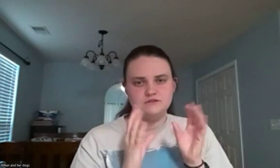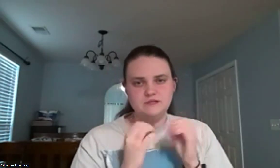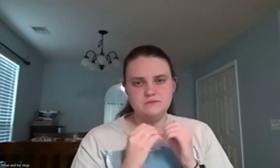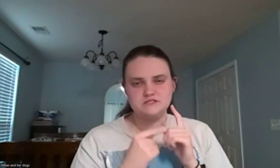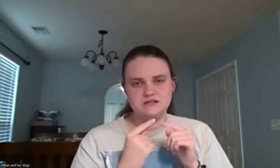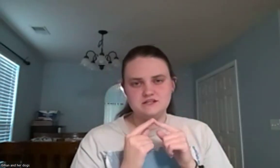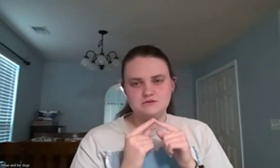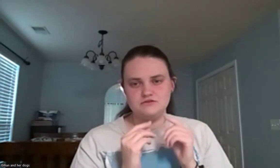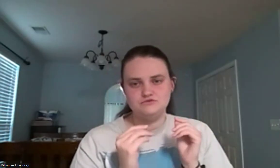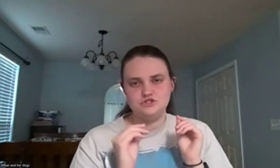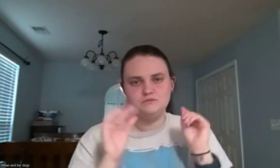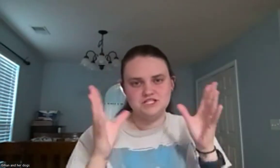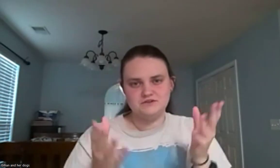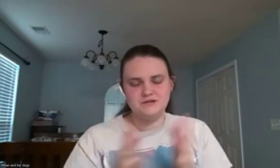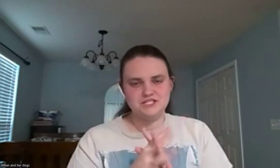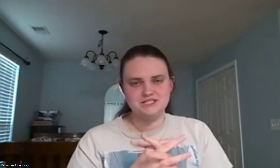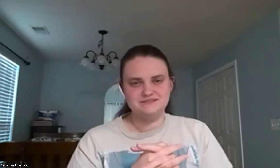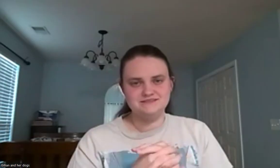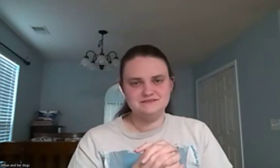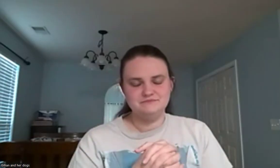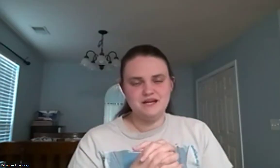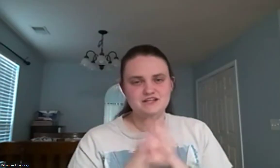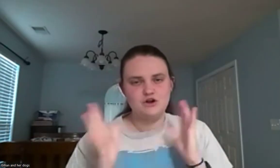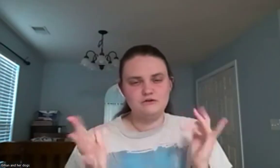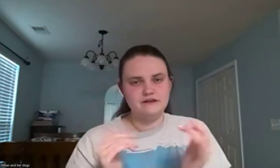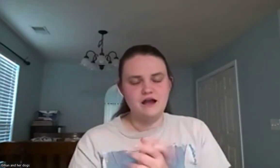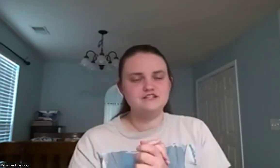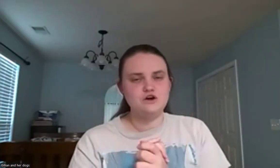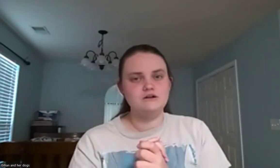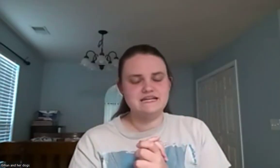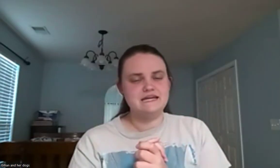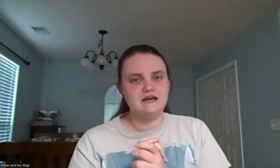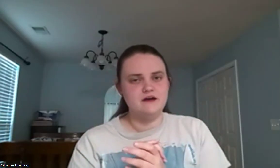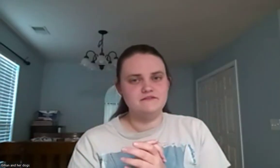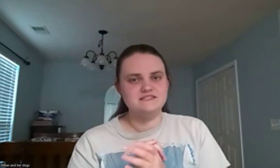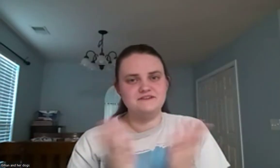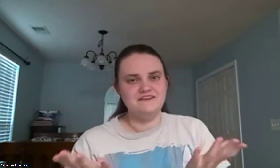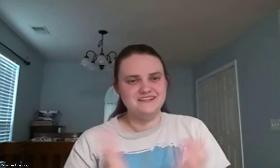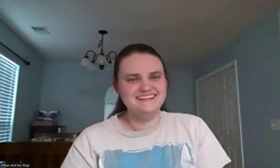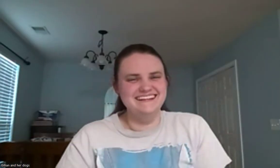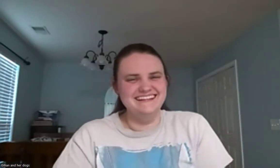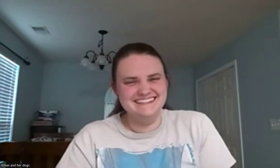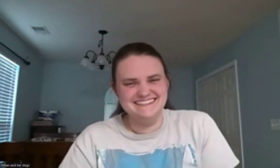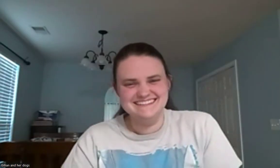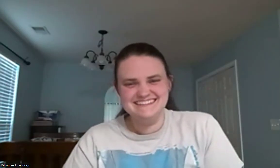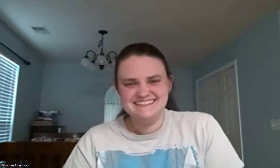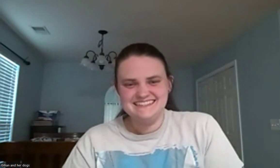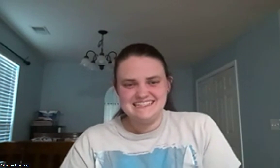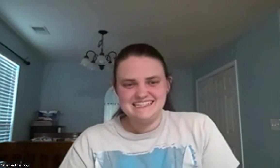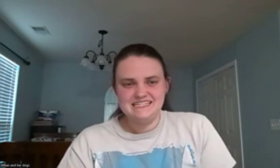many more signs at you or throw too much information, but I can talk all day and night about this stuff. I love it.